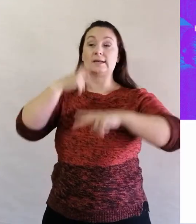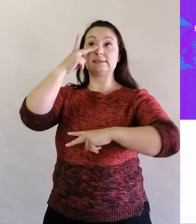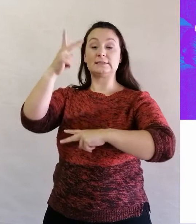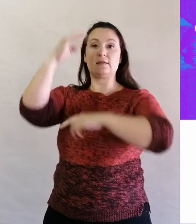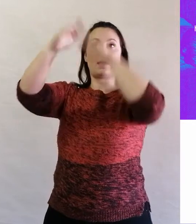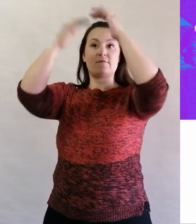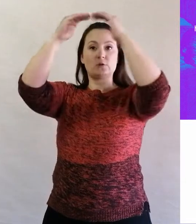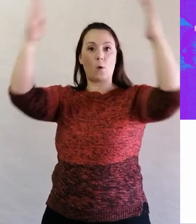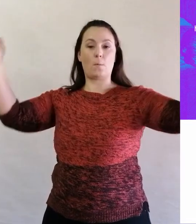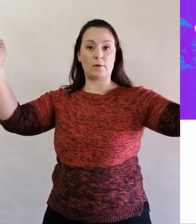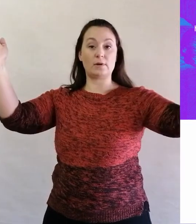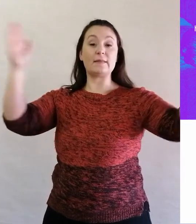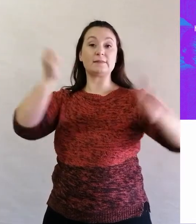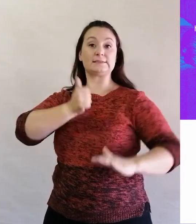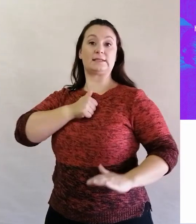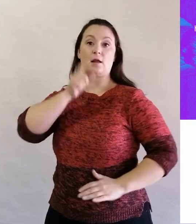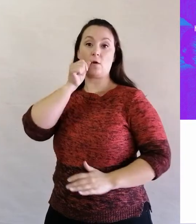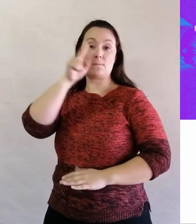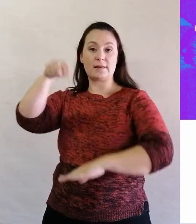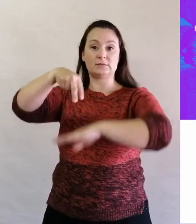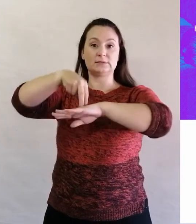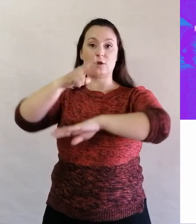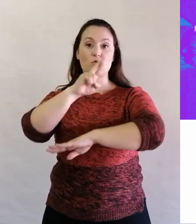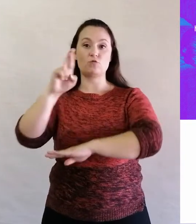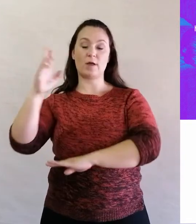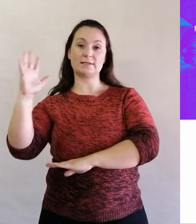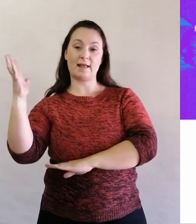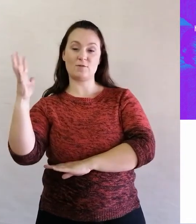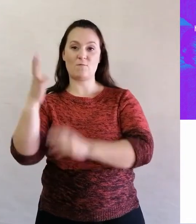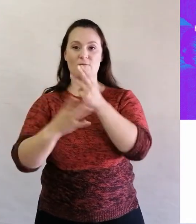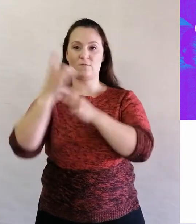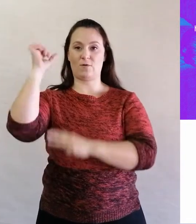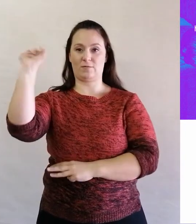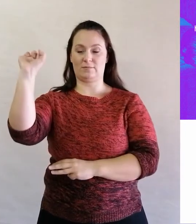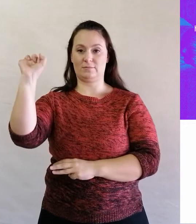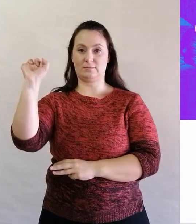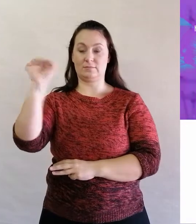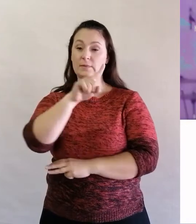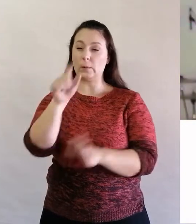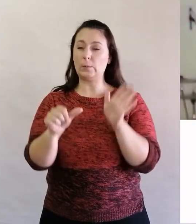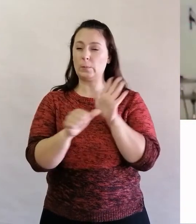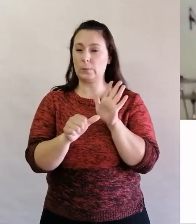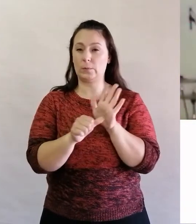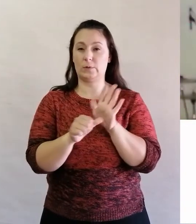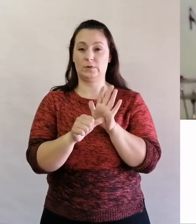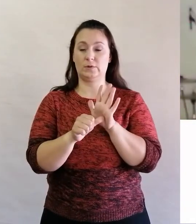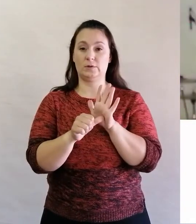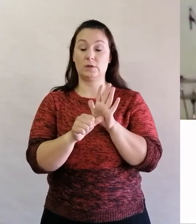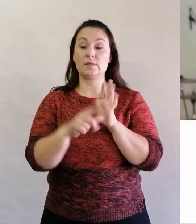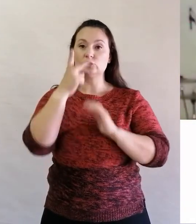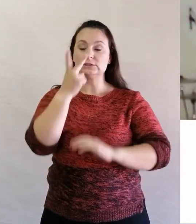heavens opened and the Son of Man standing at the right hand of God." So important was this moment that Christ